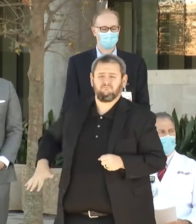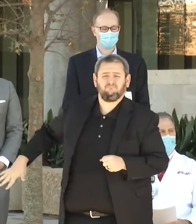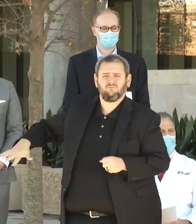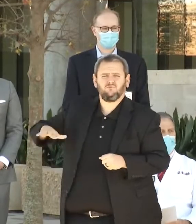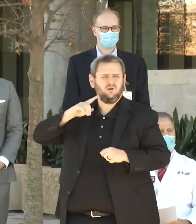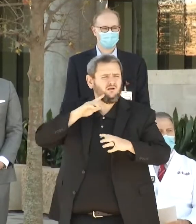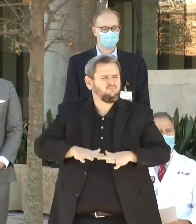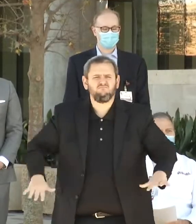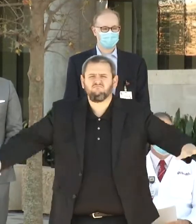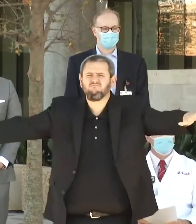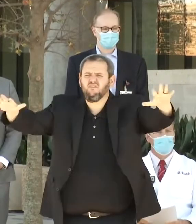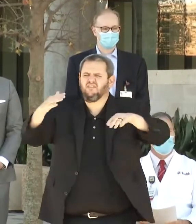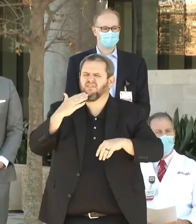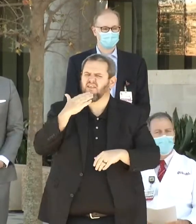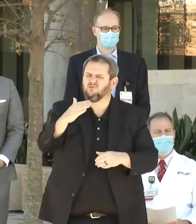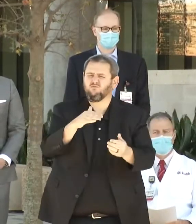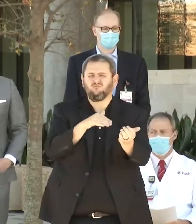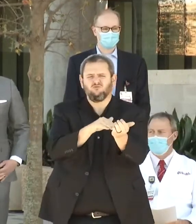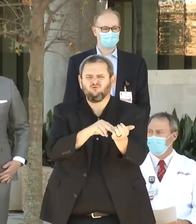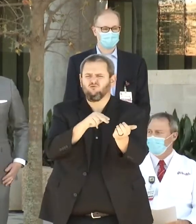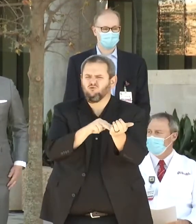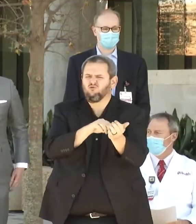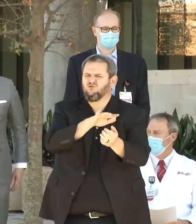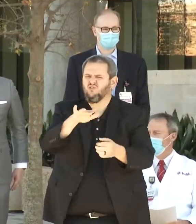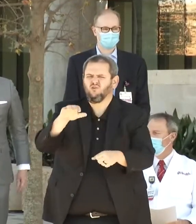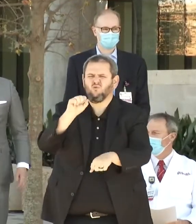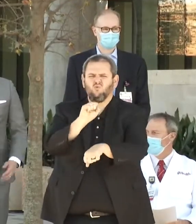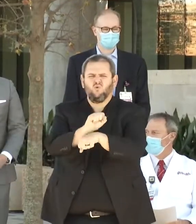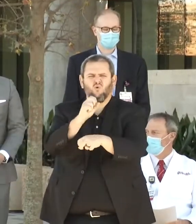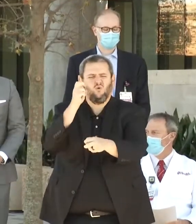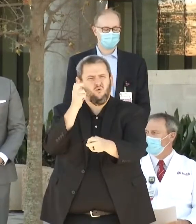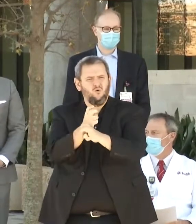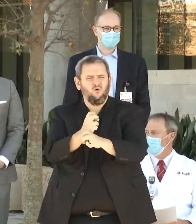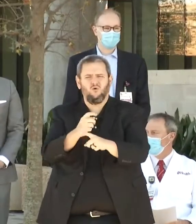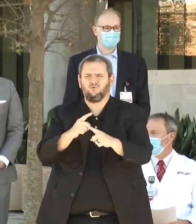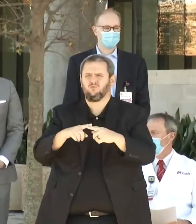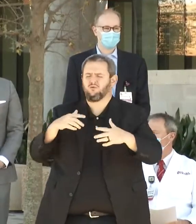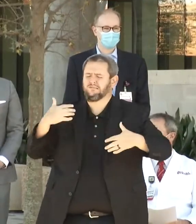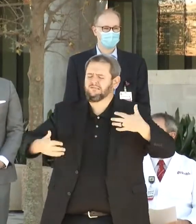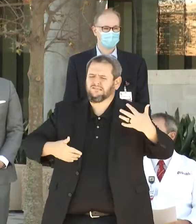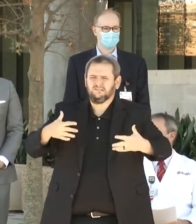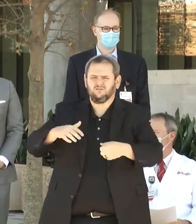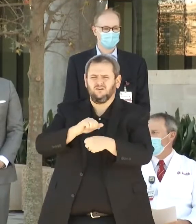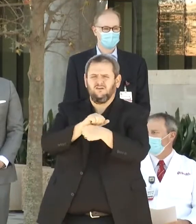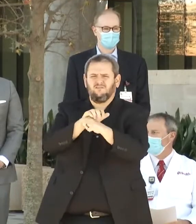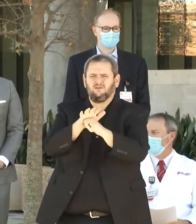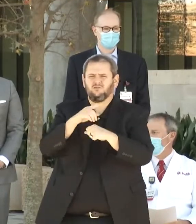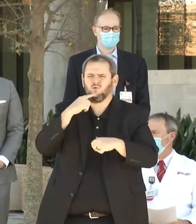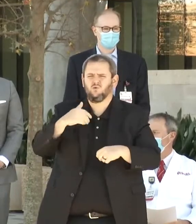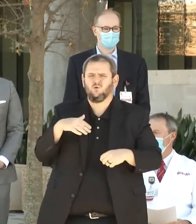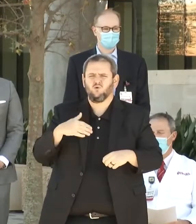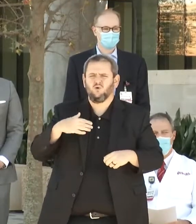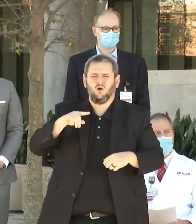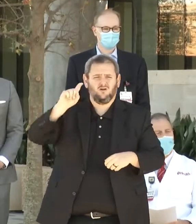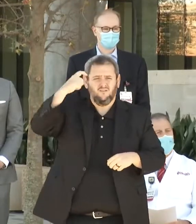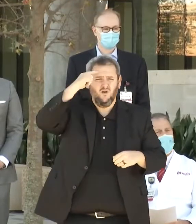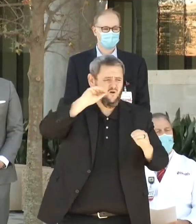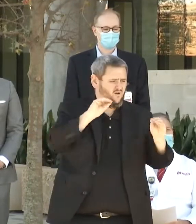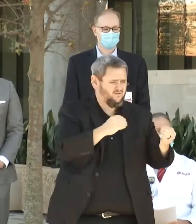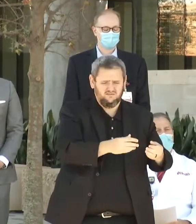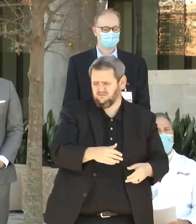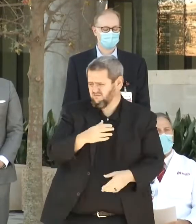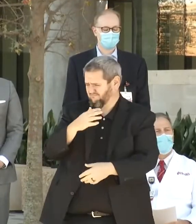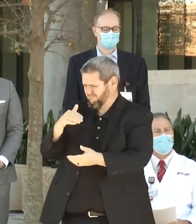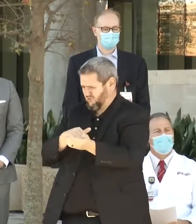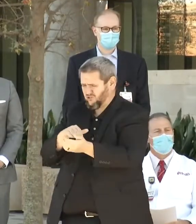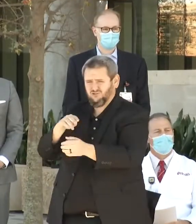together to fight this virus. My administration has been working closely with this group, and it's